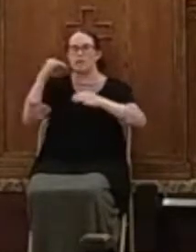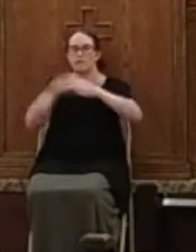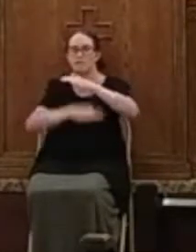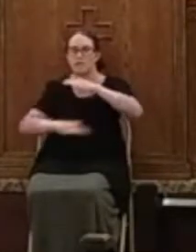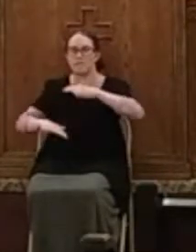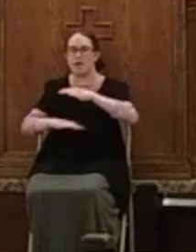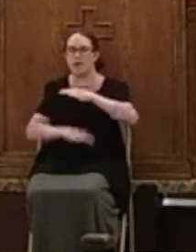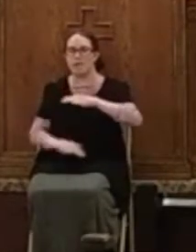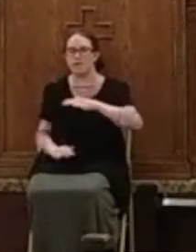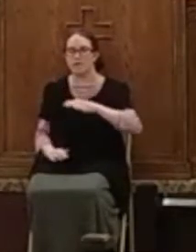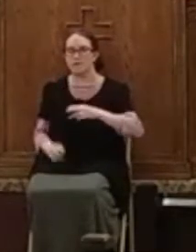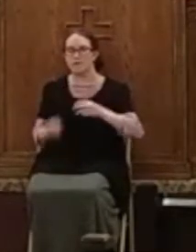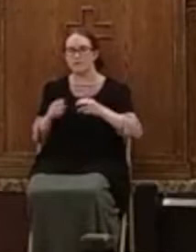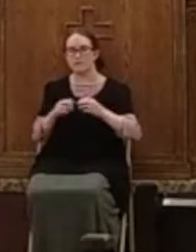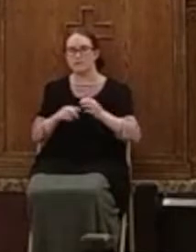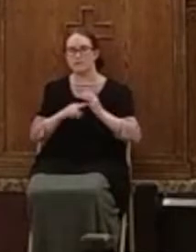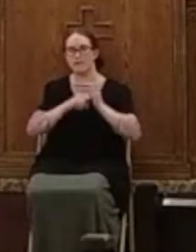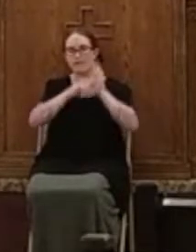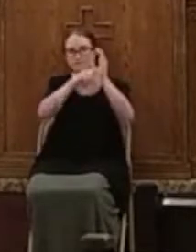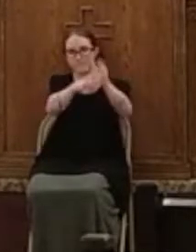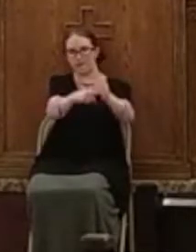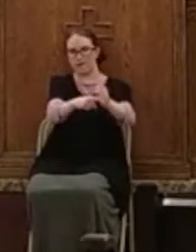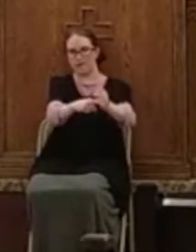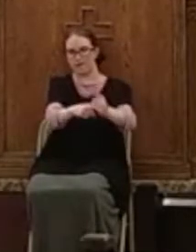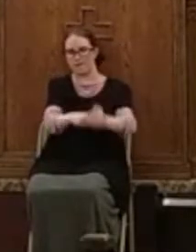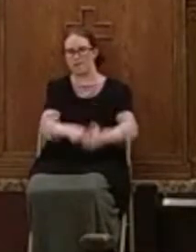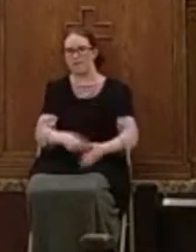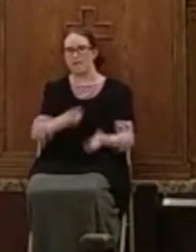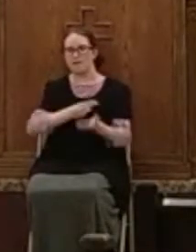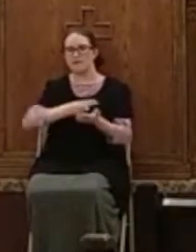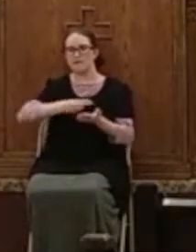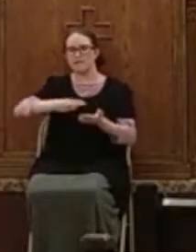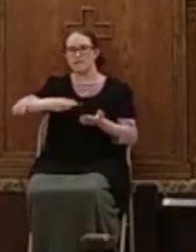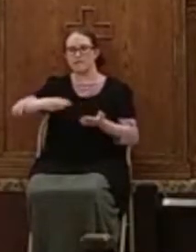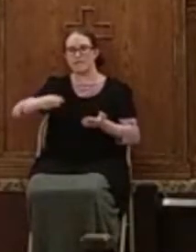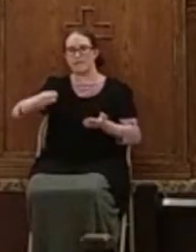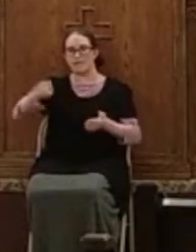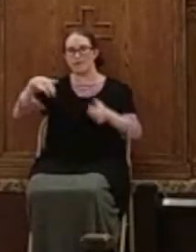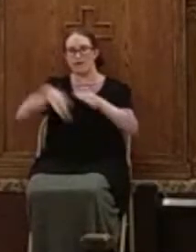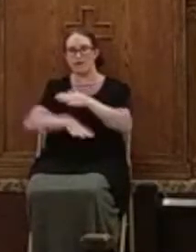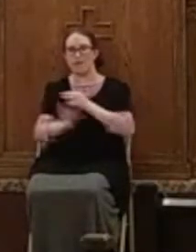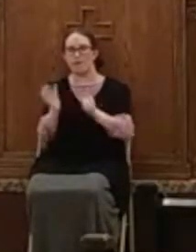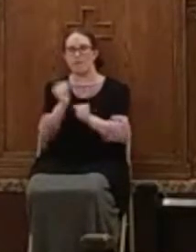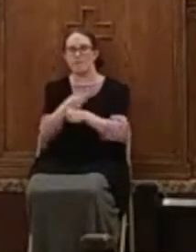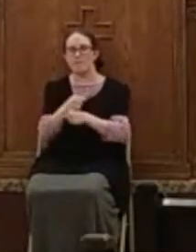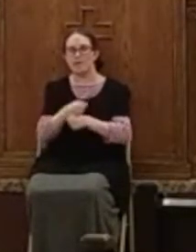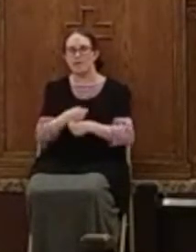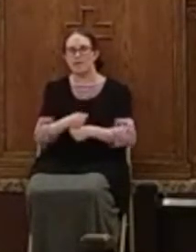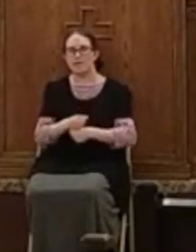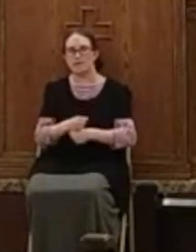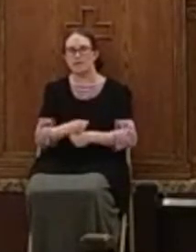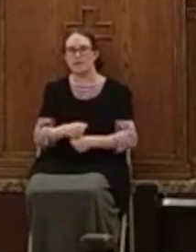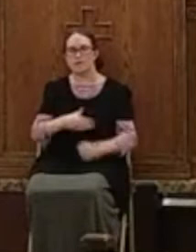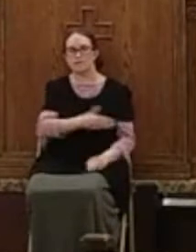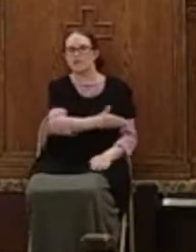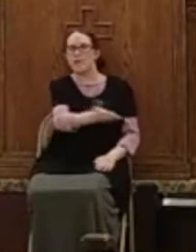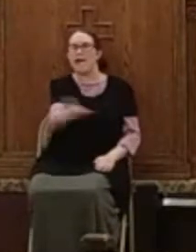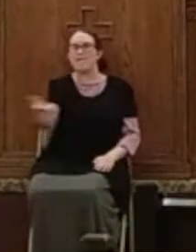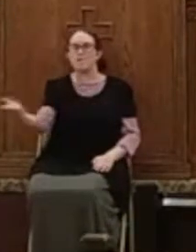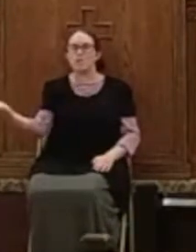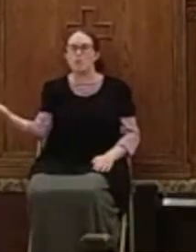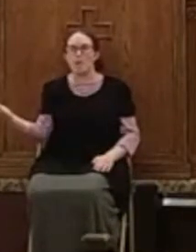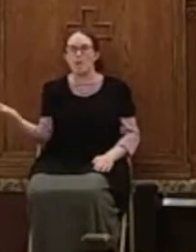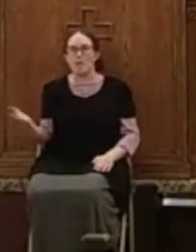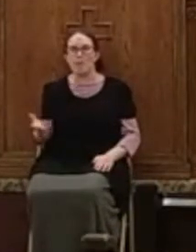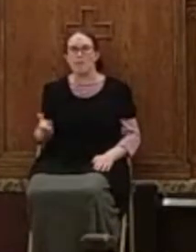bottom. Amen. Revealing. Amen. The divine access has been made. Amen. To everyone.